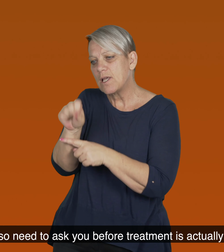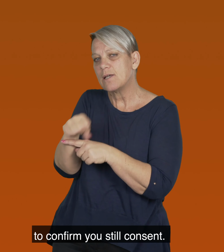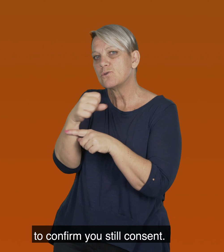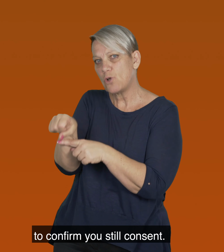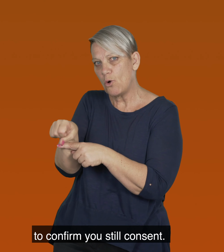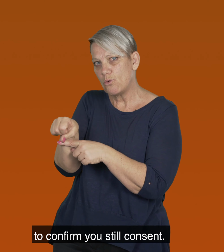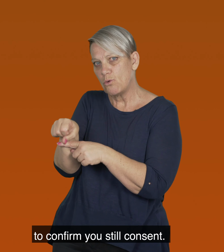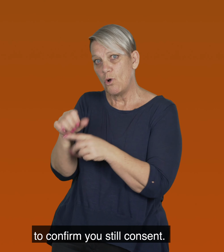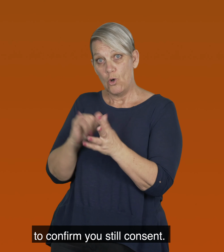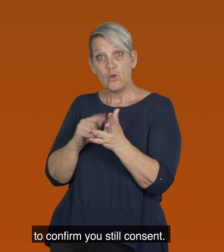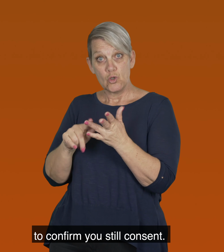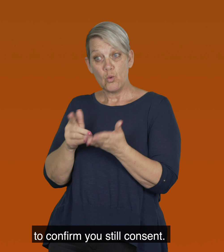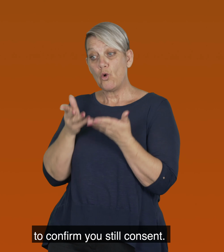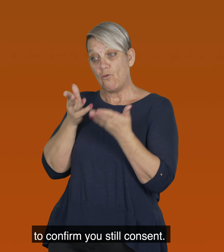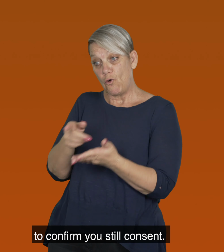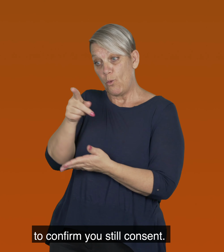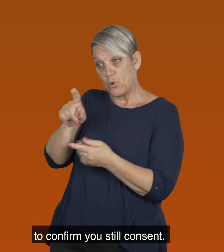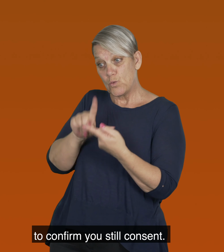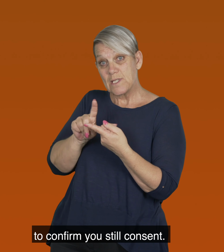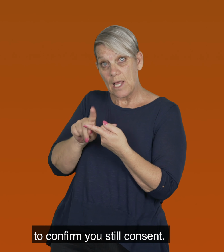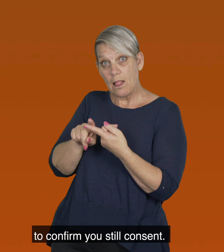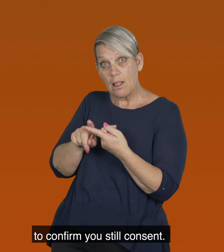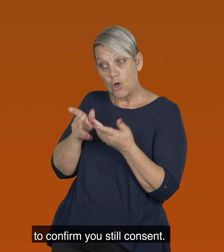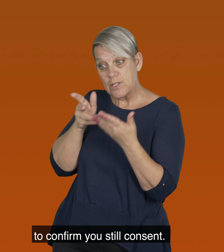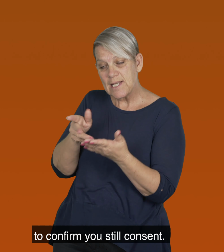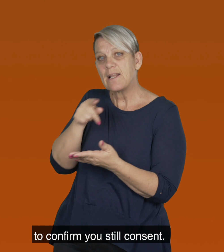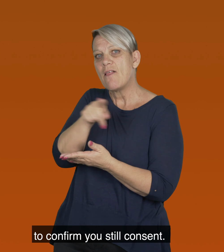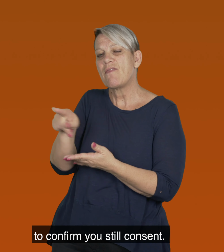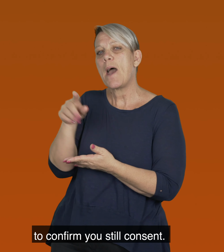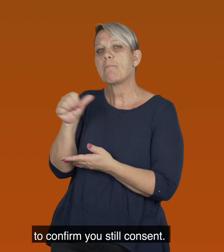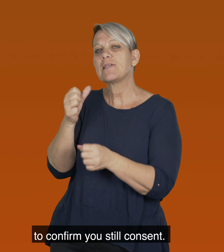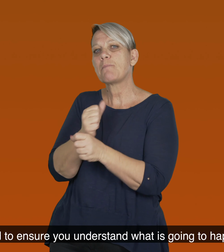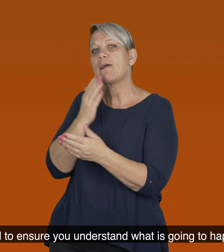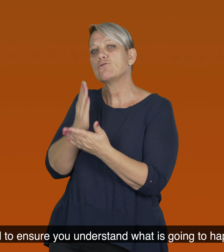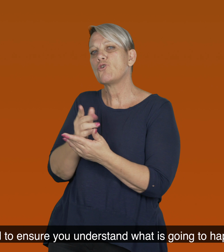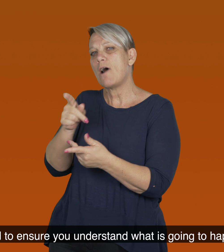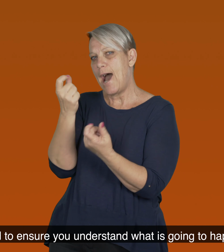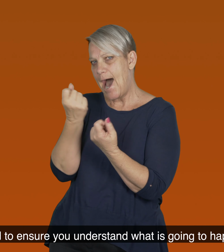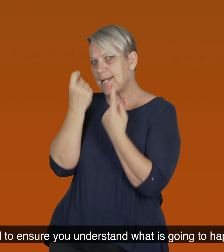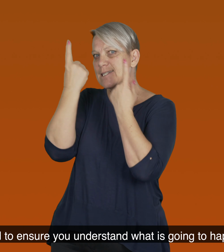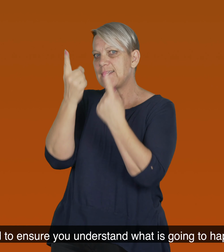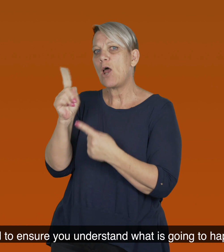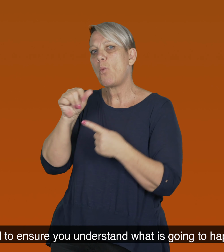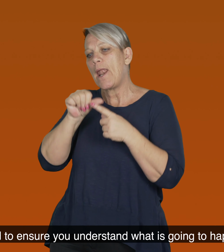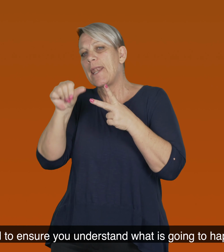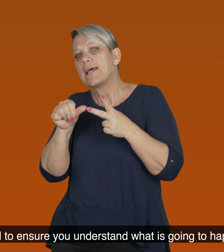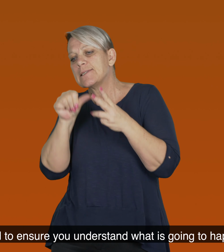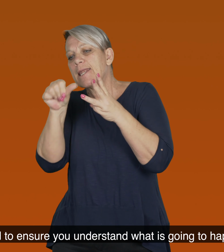undertaken to confirm you still consent. They need to ensure you understand what is going